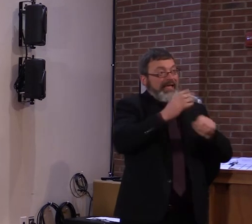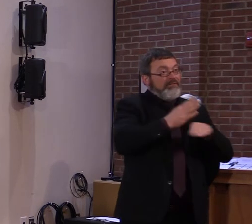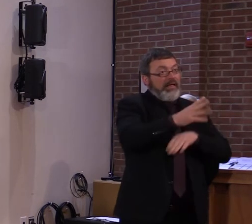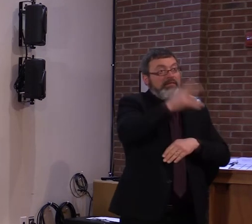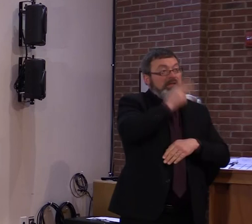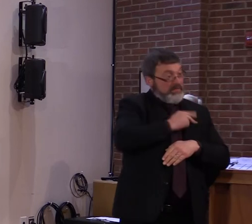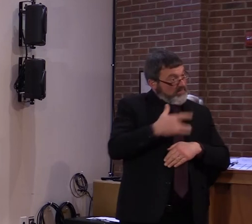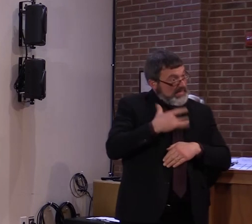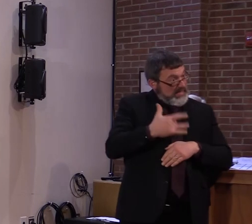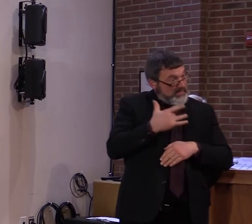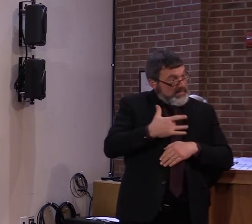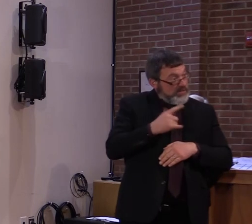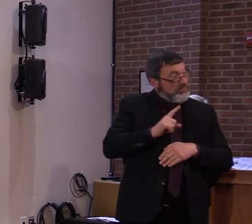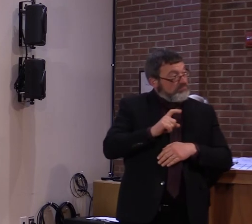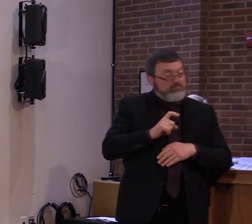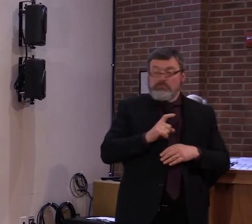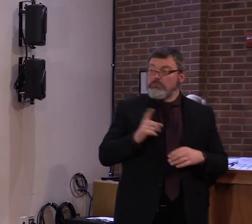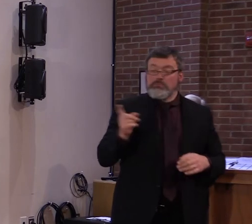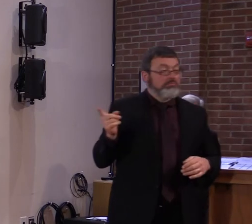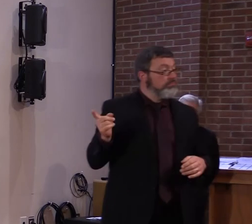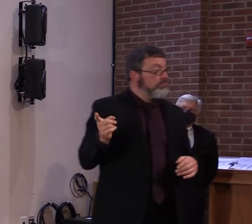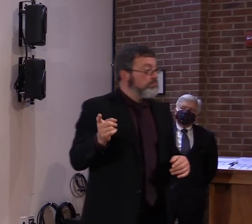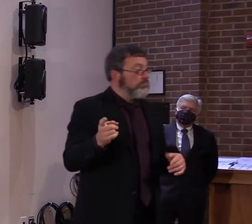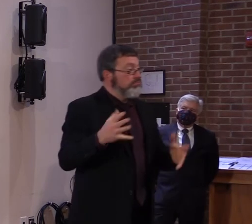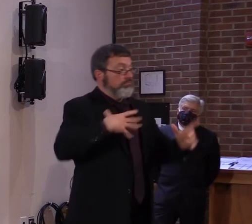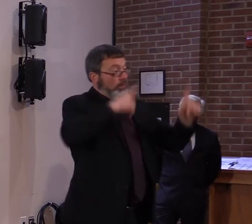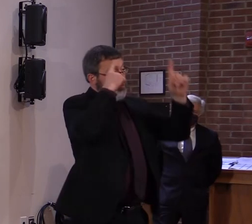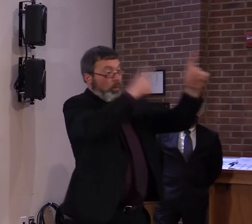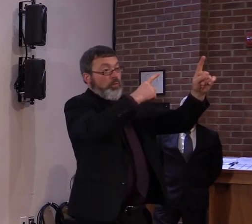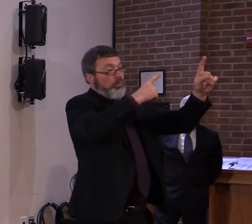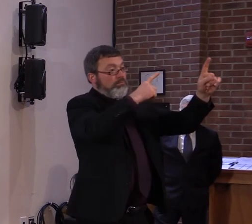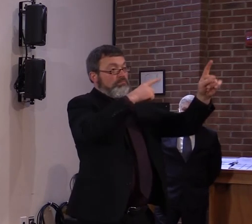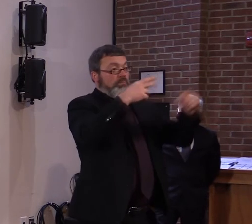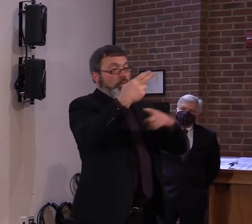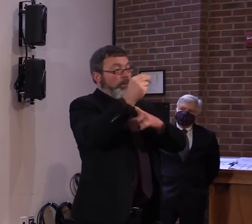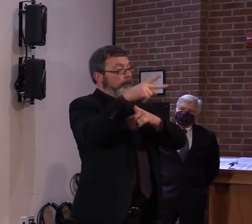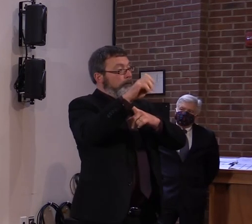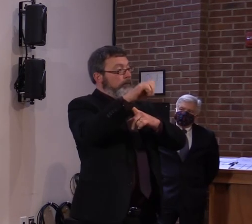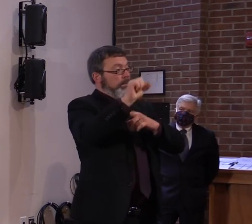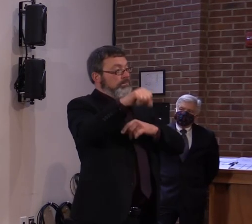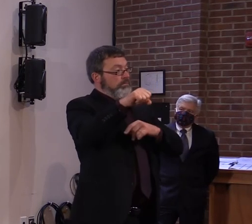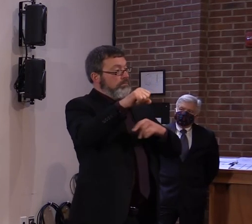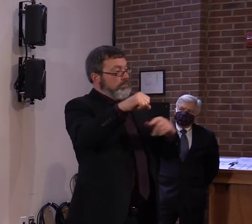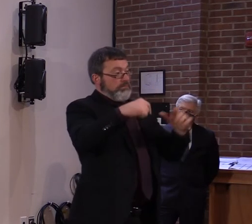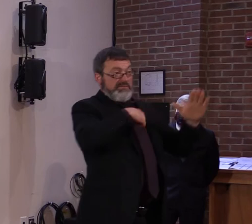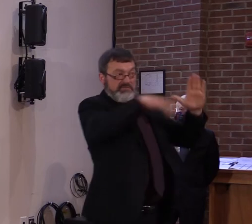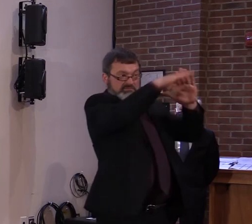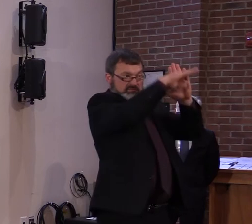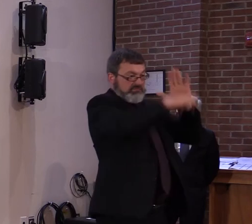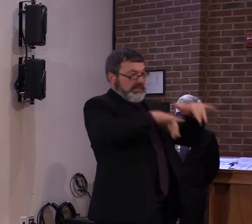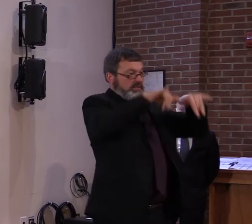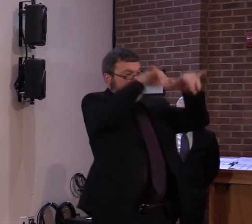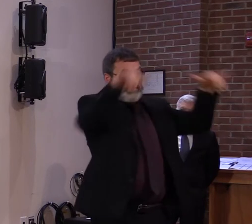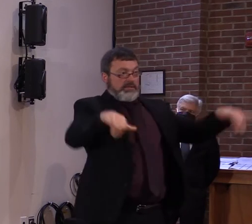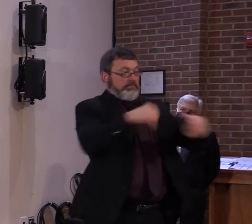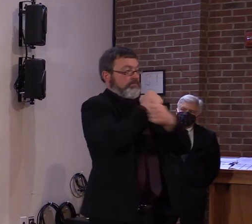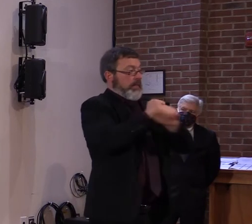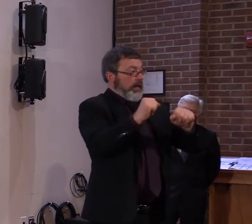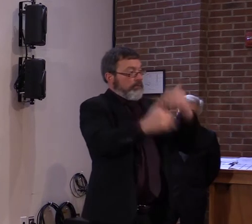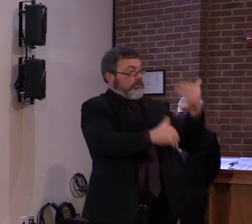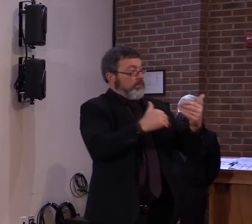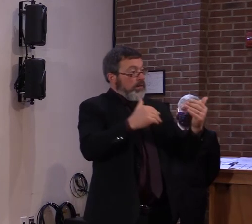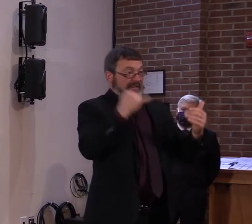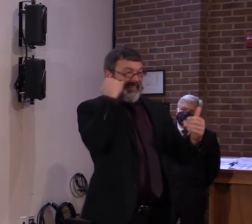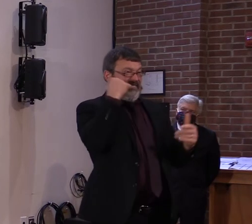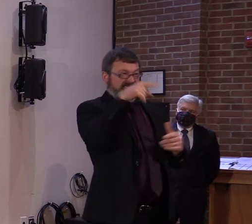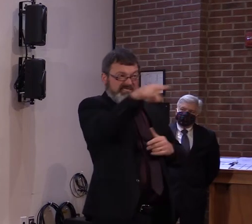said previously, that schools, the mitigation strategies we do have in schools indicate that we can operate schools safely, and we're seeing that kind of data